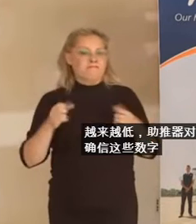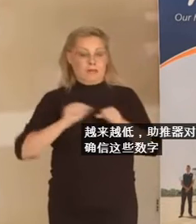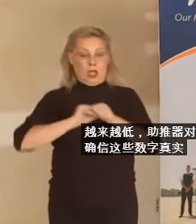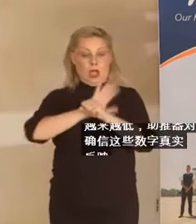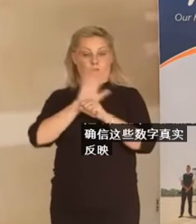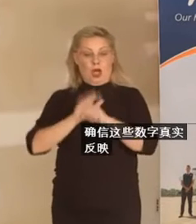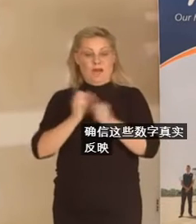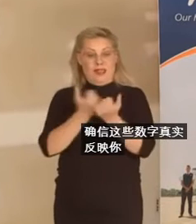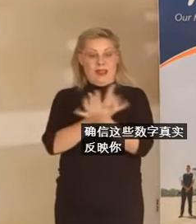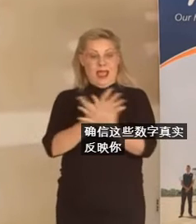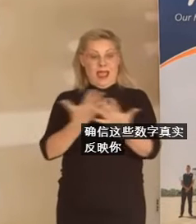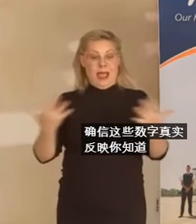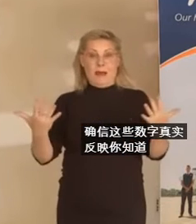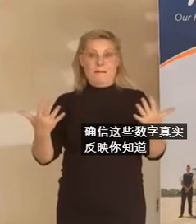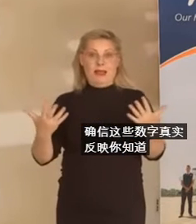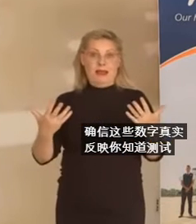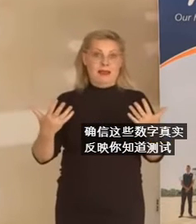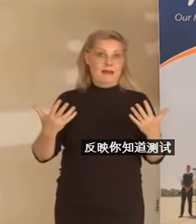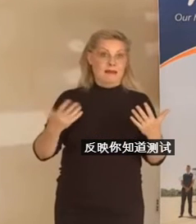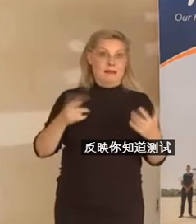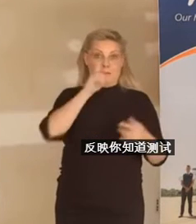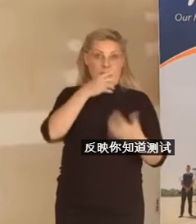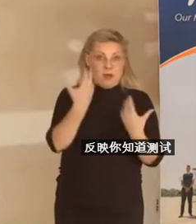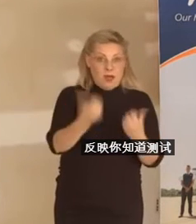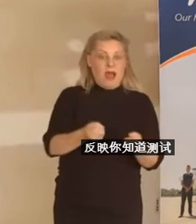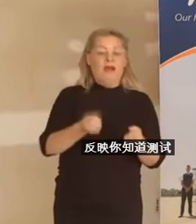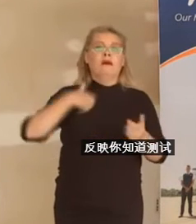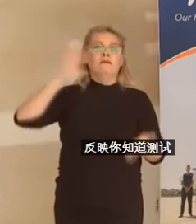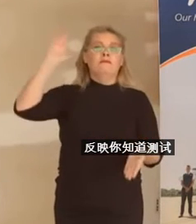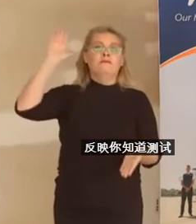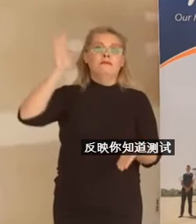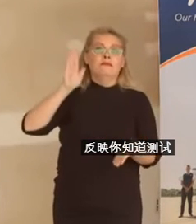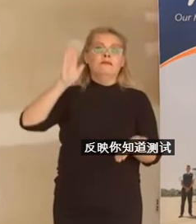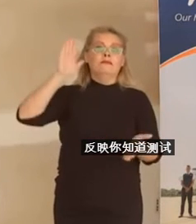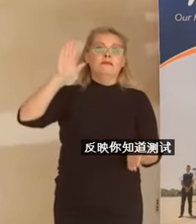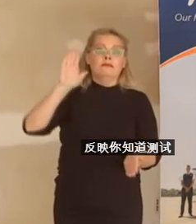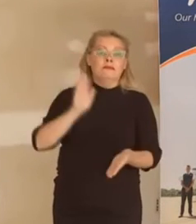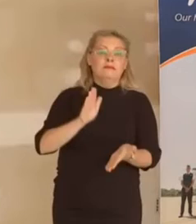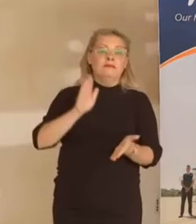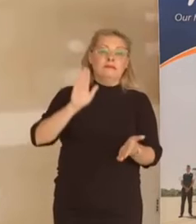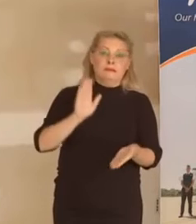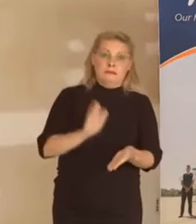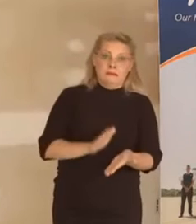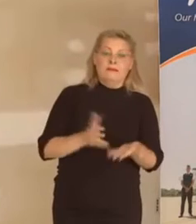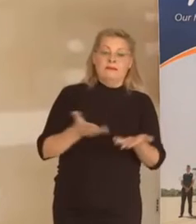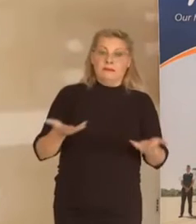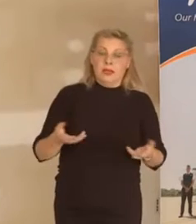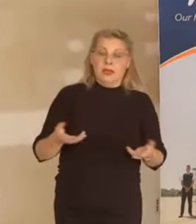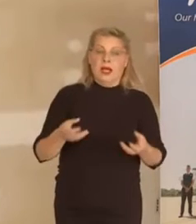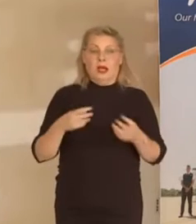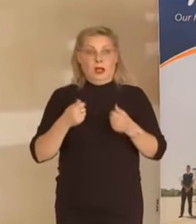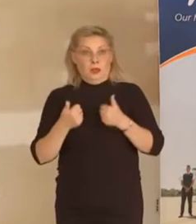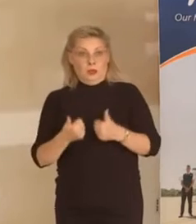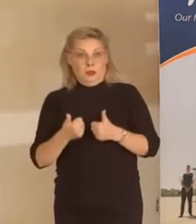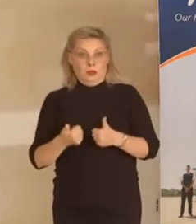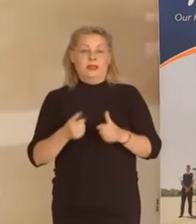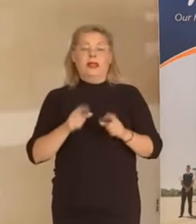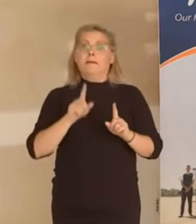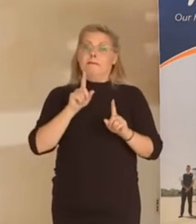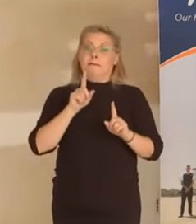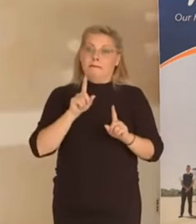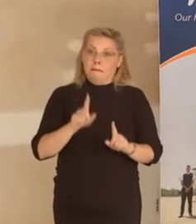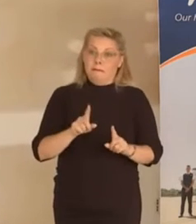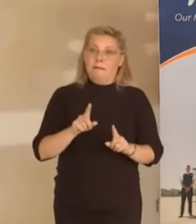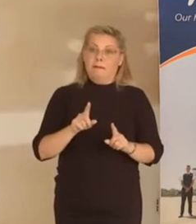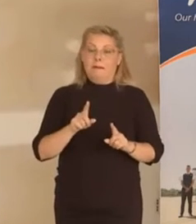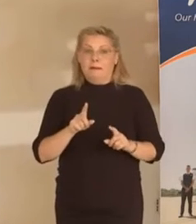that those numbers are a true reflection of the testing and we see a lot of people doing RAPs nowadays? Yeah, I mean, we would expect those numbers in